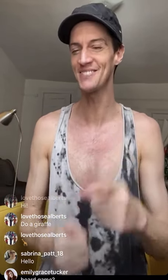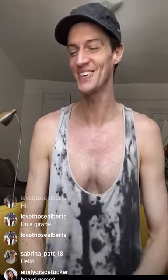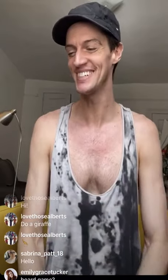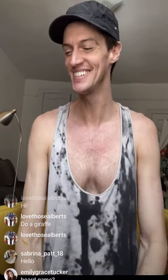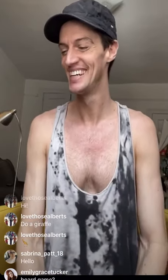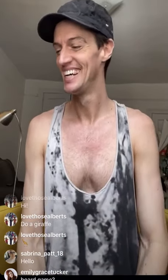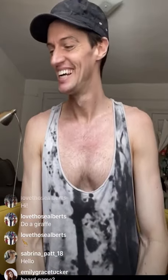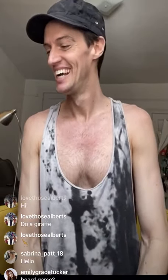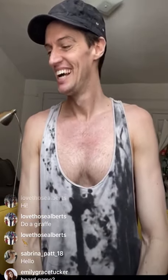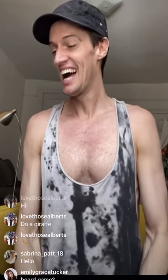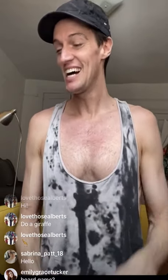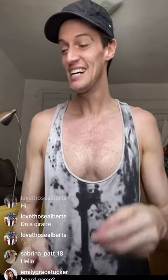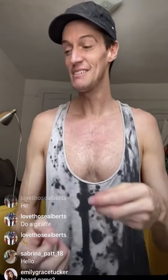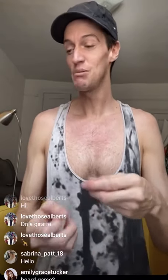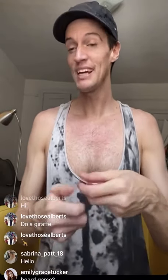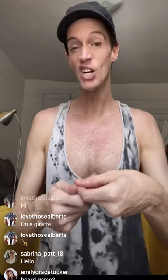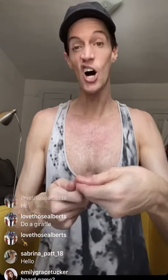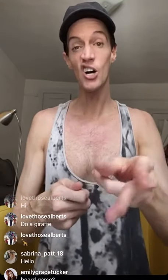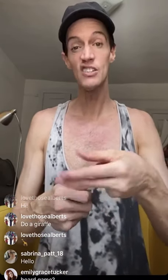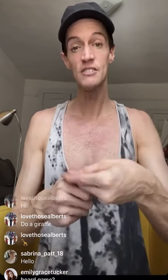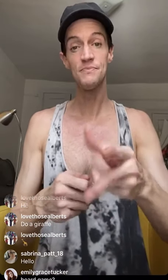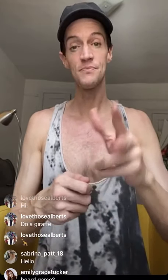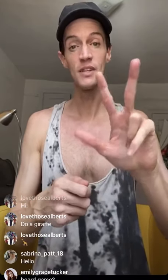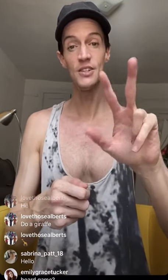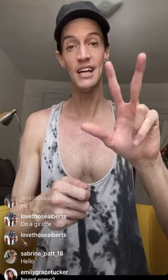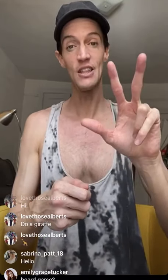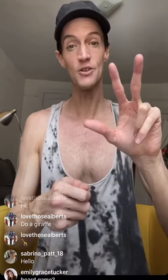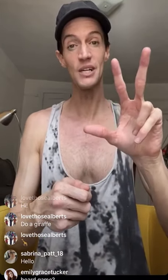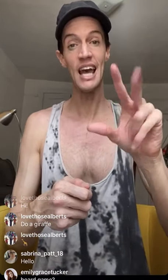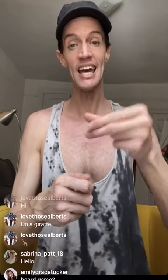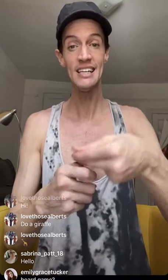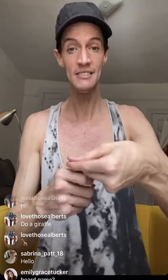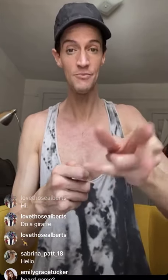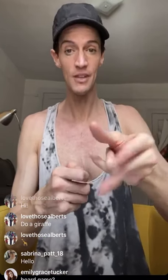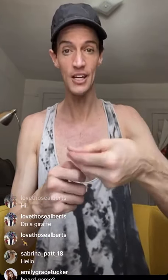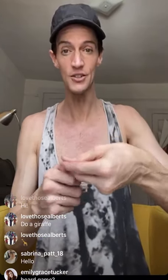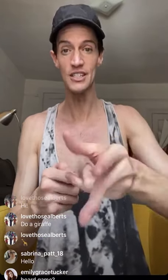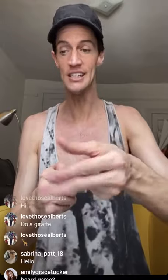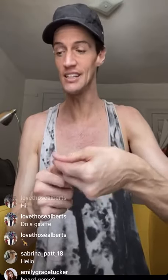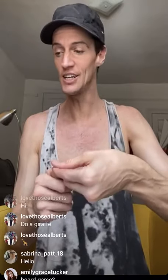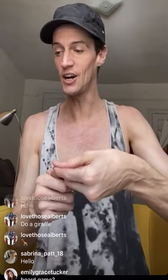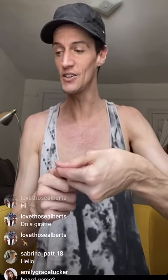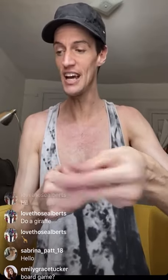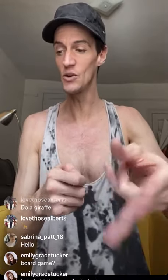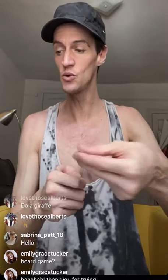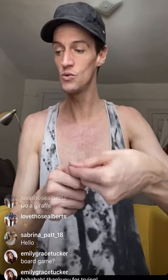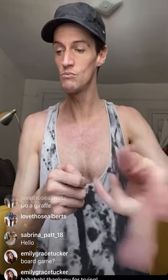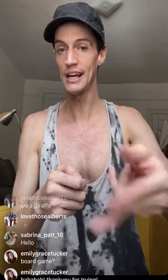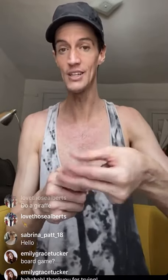you. Playing cards. You take the three hand and you're just dealing cards out. Playing